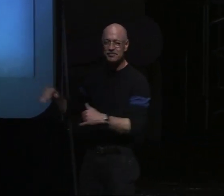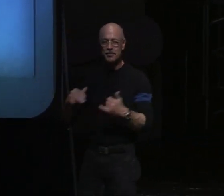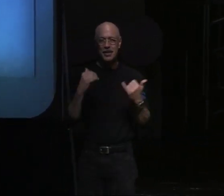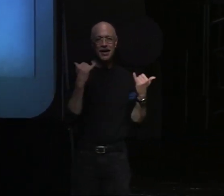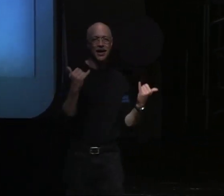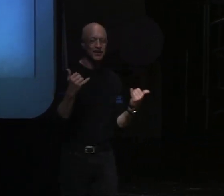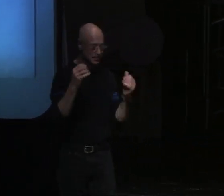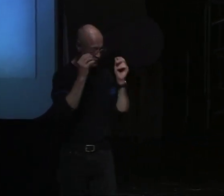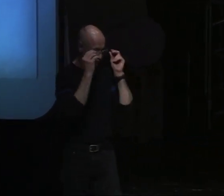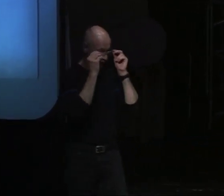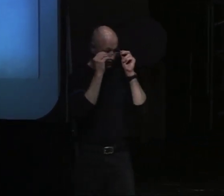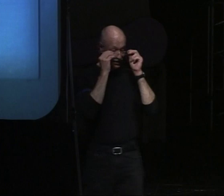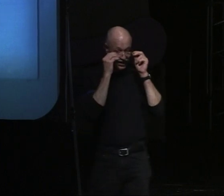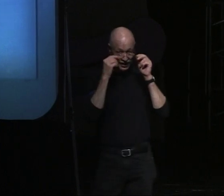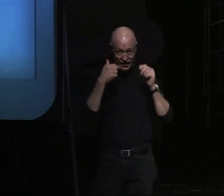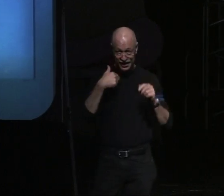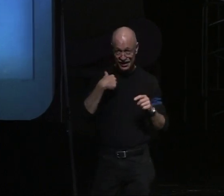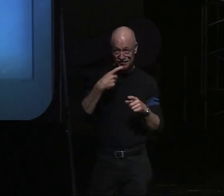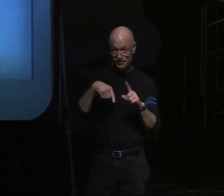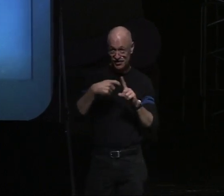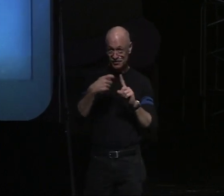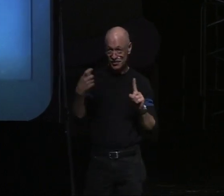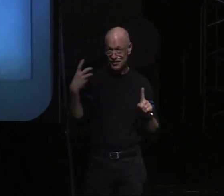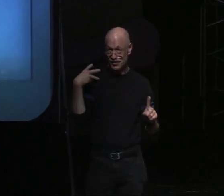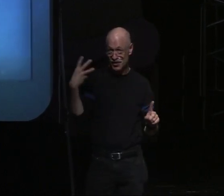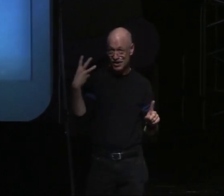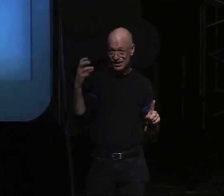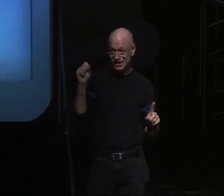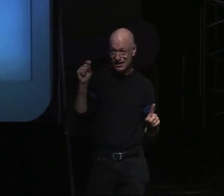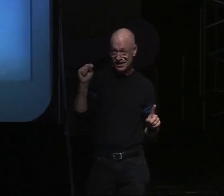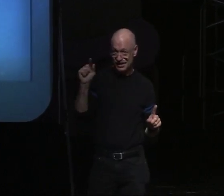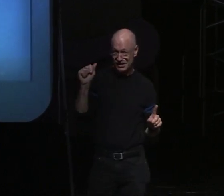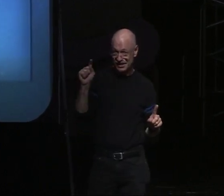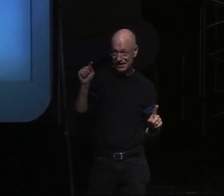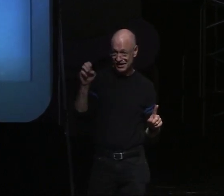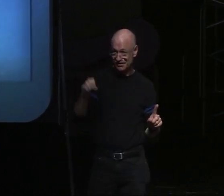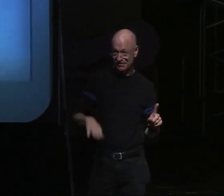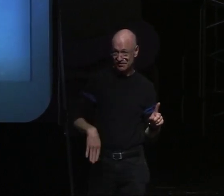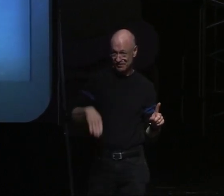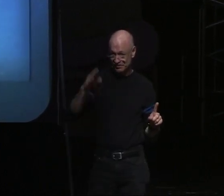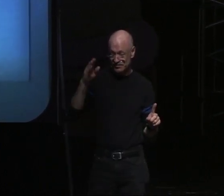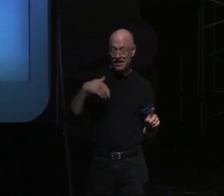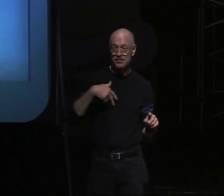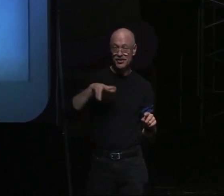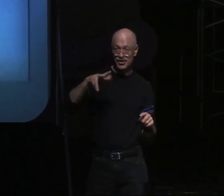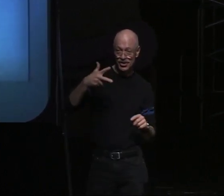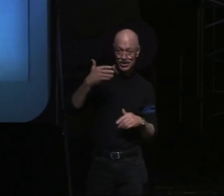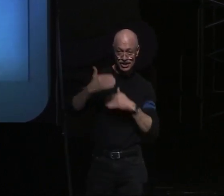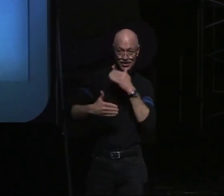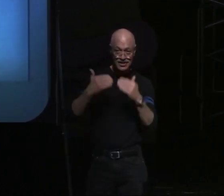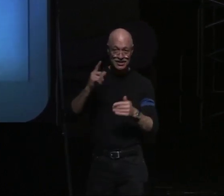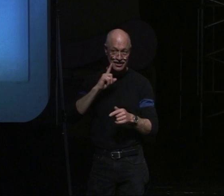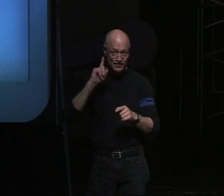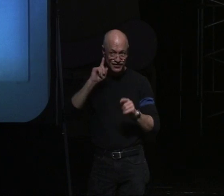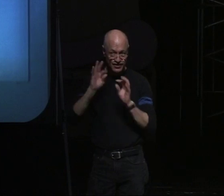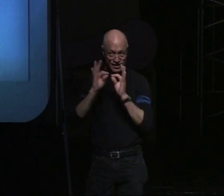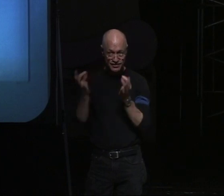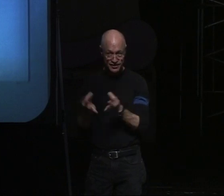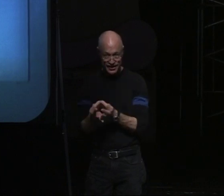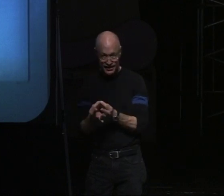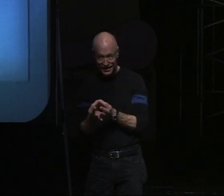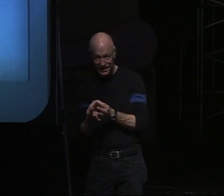The DVD, I'm sure, would be a distraction while I'm signing. Just let me introduce myself. I grew up in Washington State. I'm